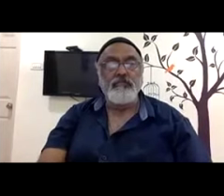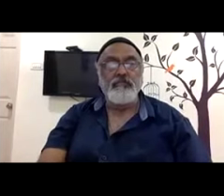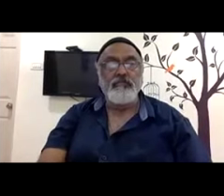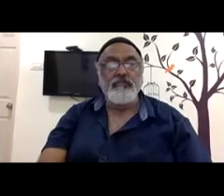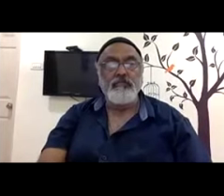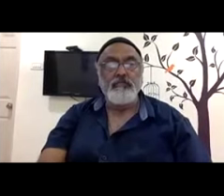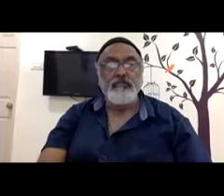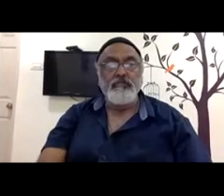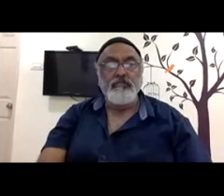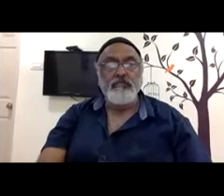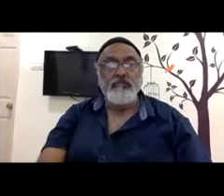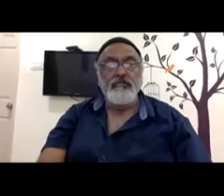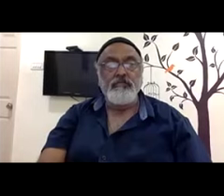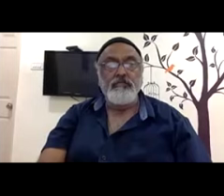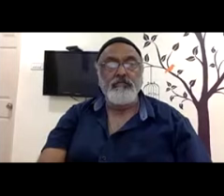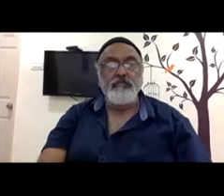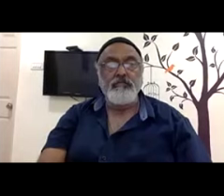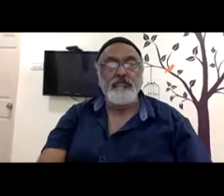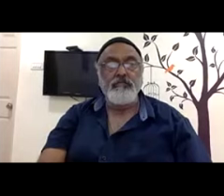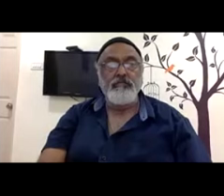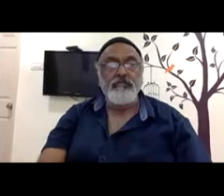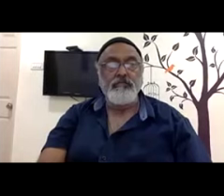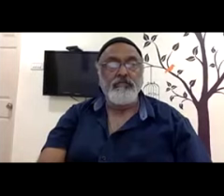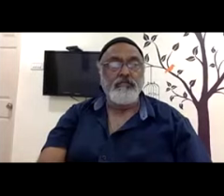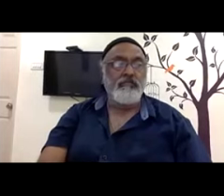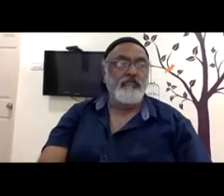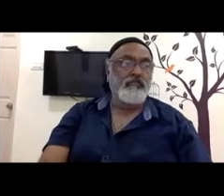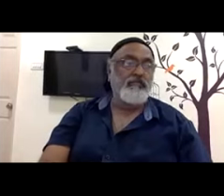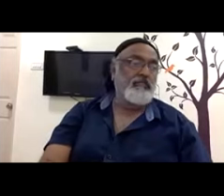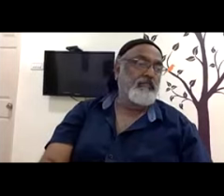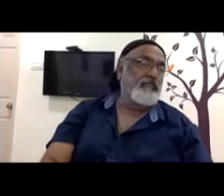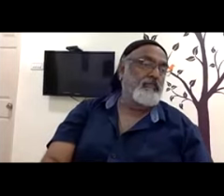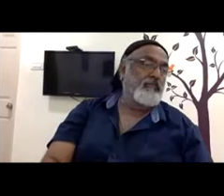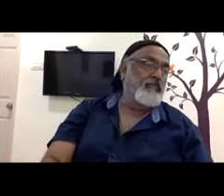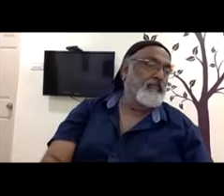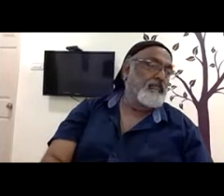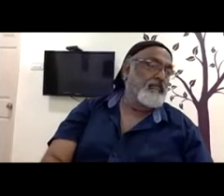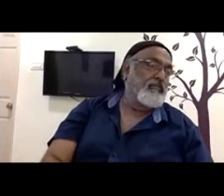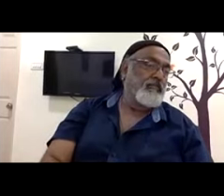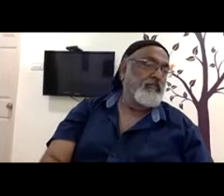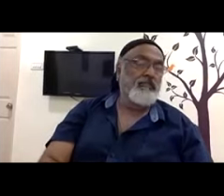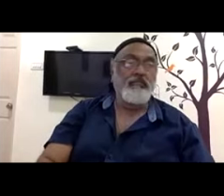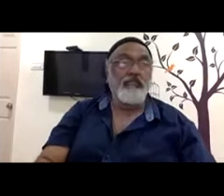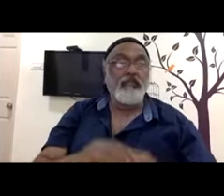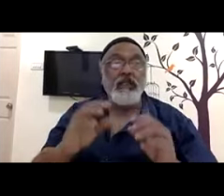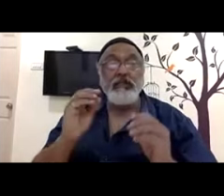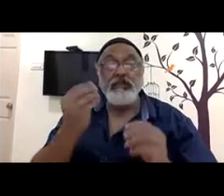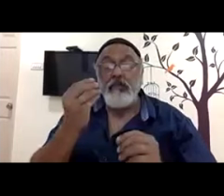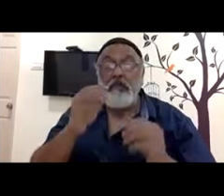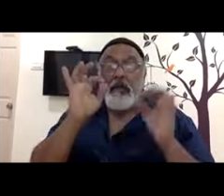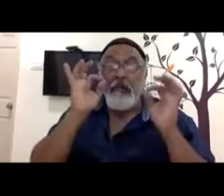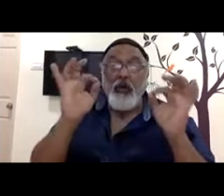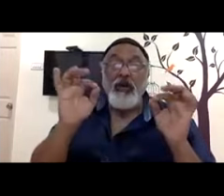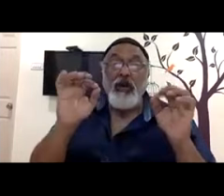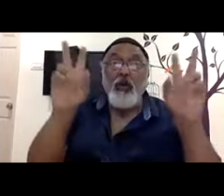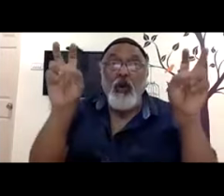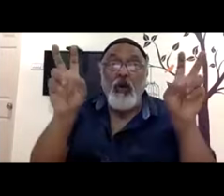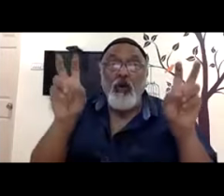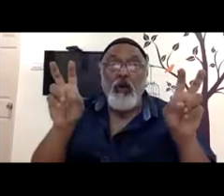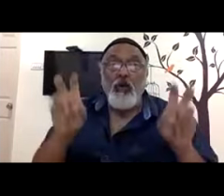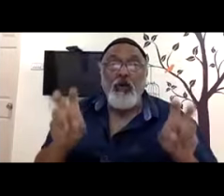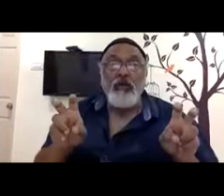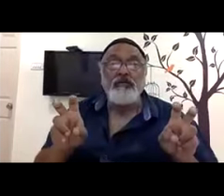So before we get into the types of research, there are certain terms that I would like to discuss here, because I am